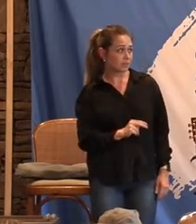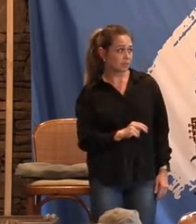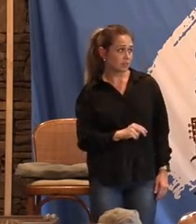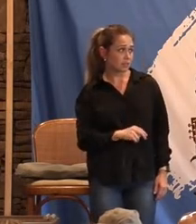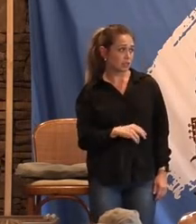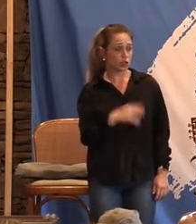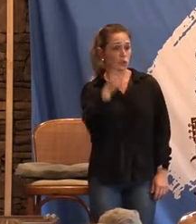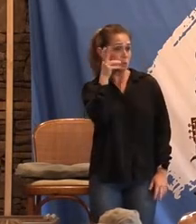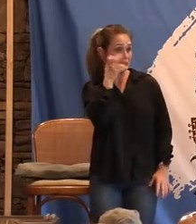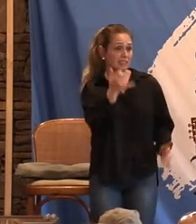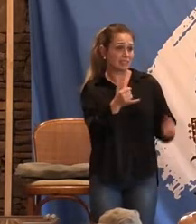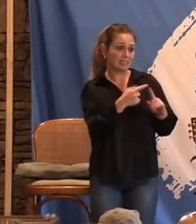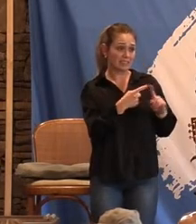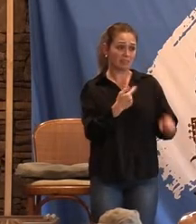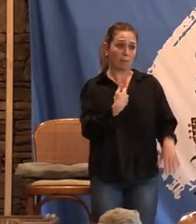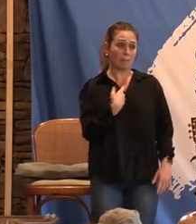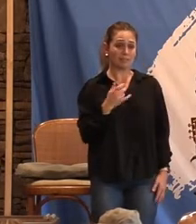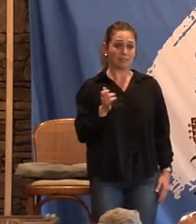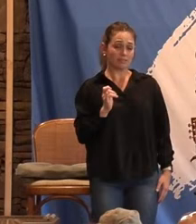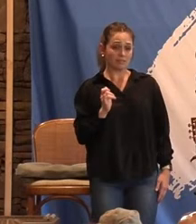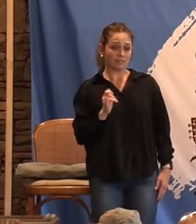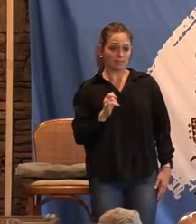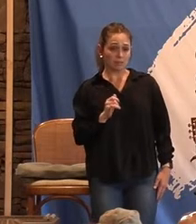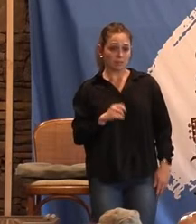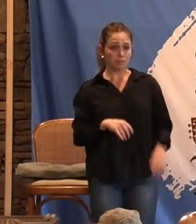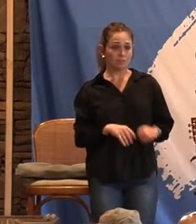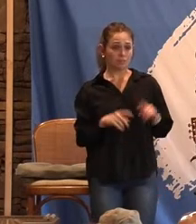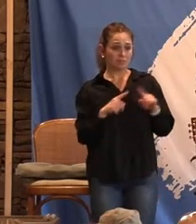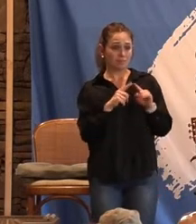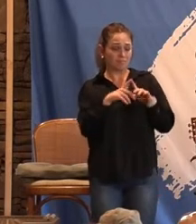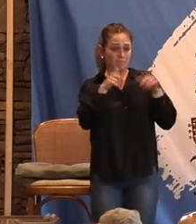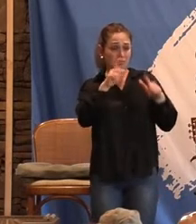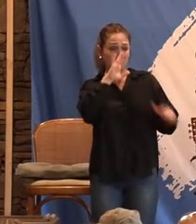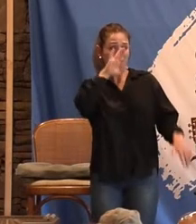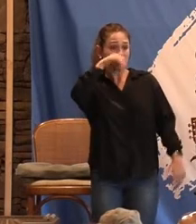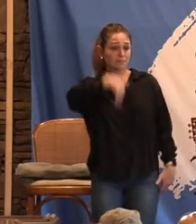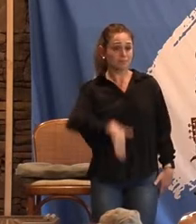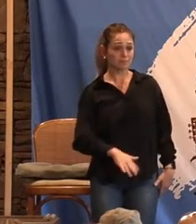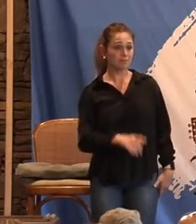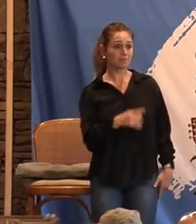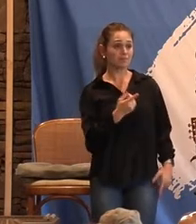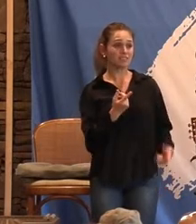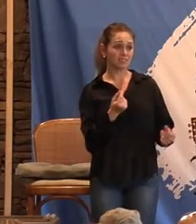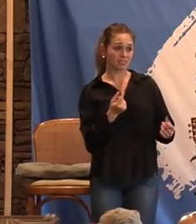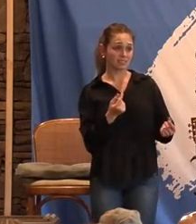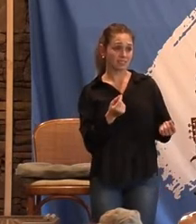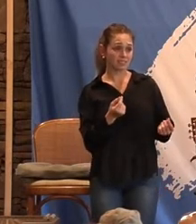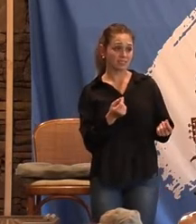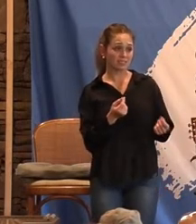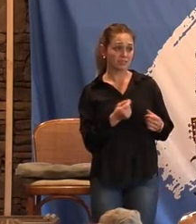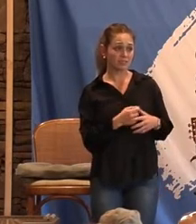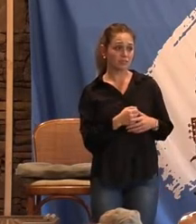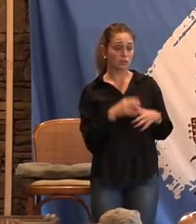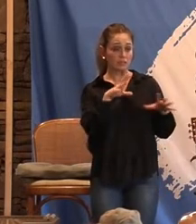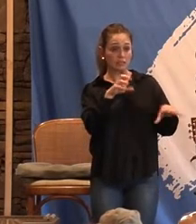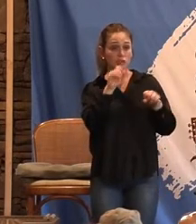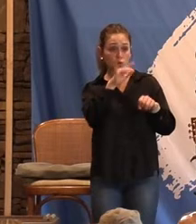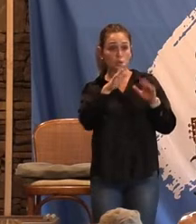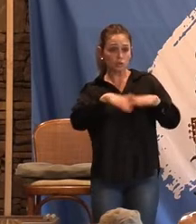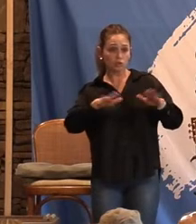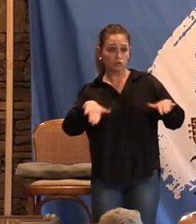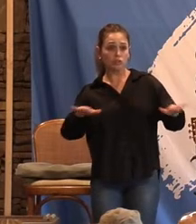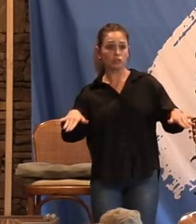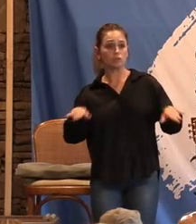You didn't hear this from me either, but that huge elephant. He did. He took your children